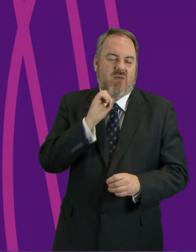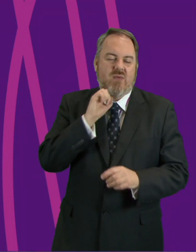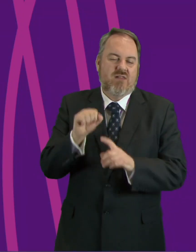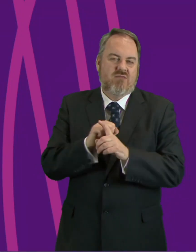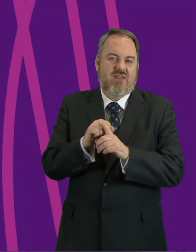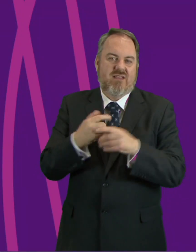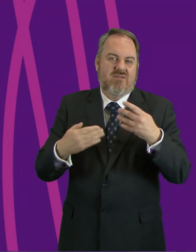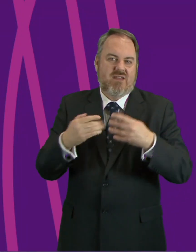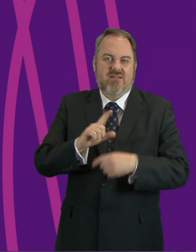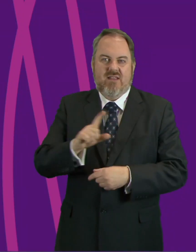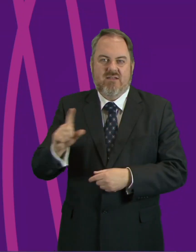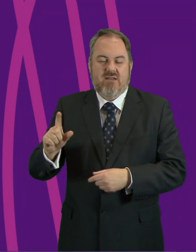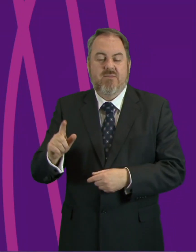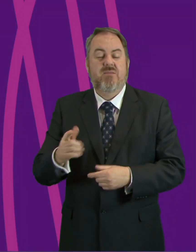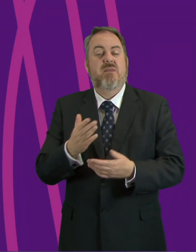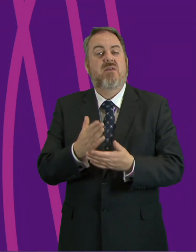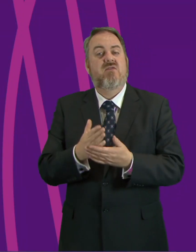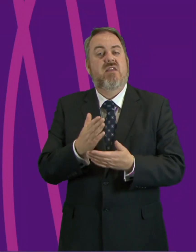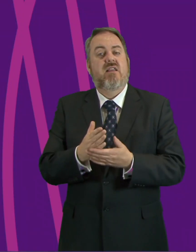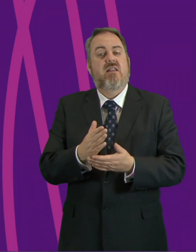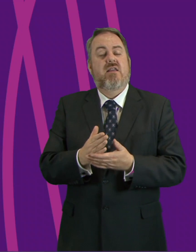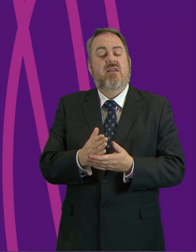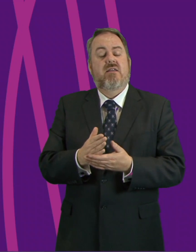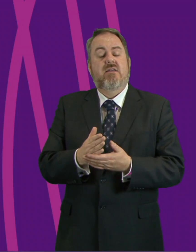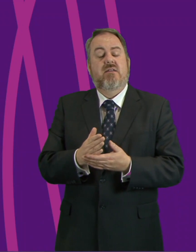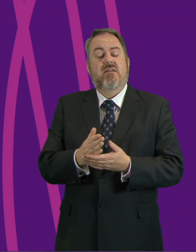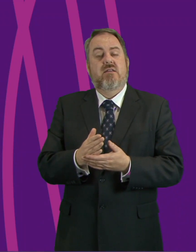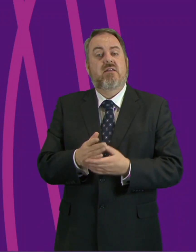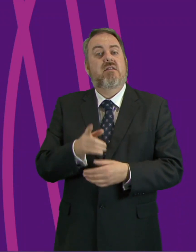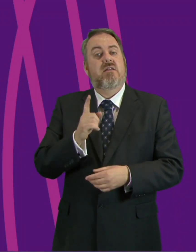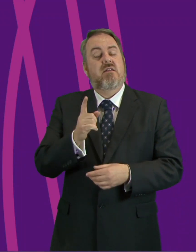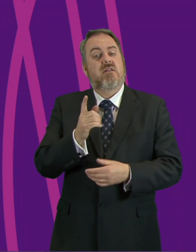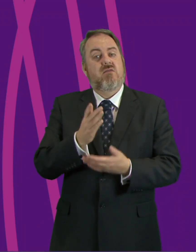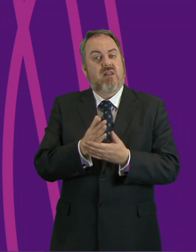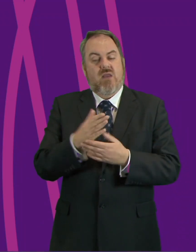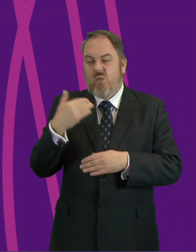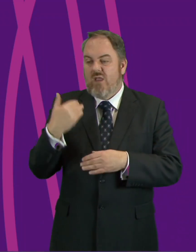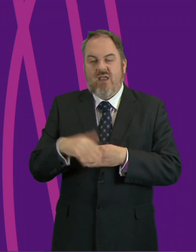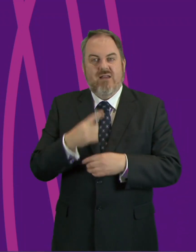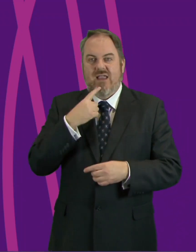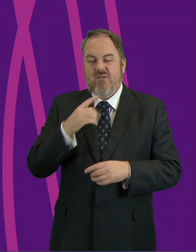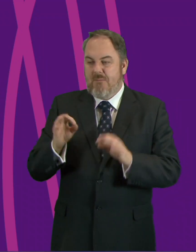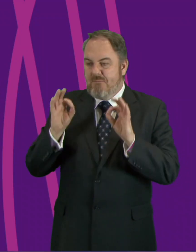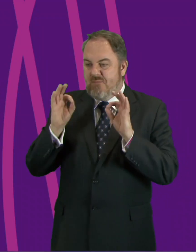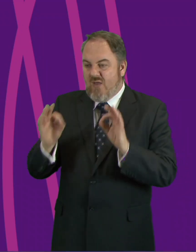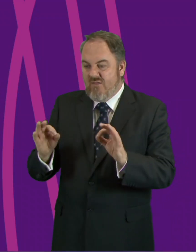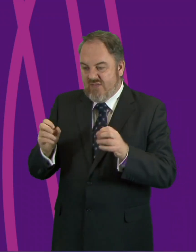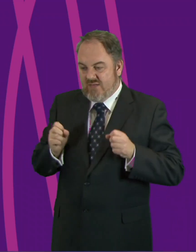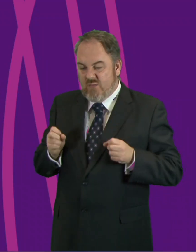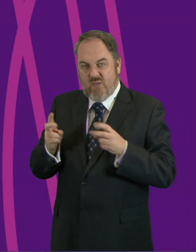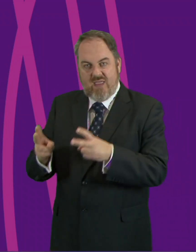understanding has been deepening over in the past weeks, there will never be a perfect match between demand